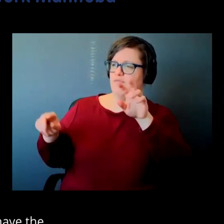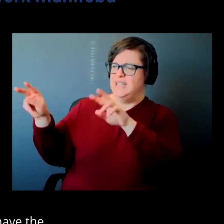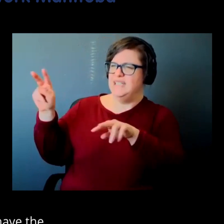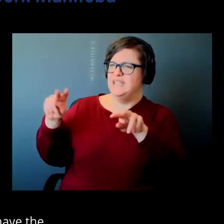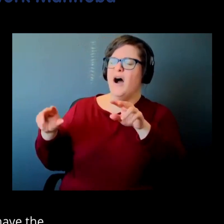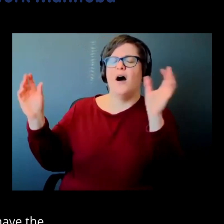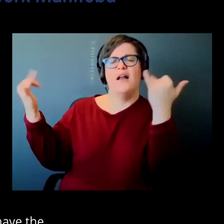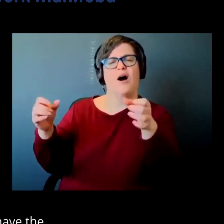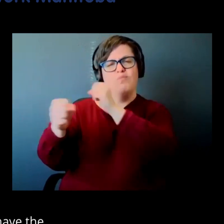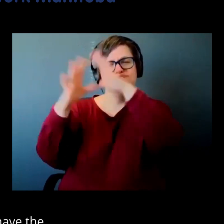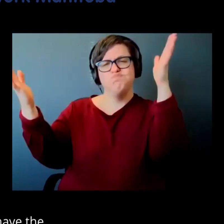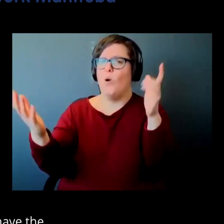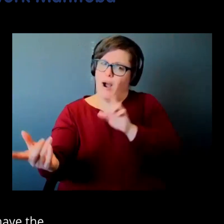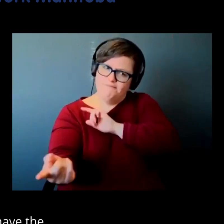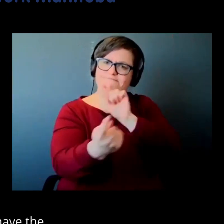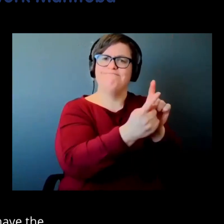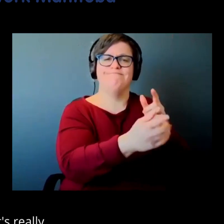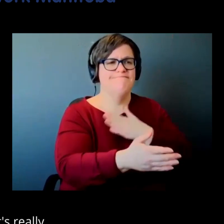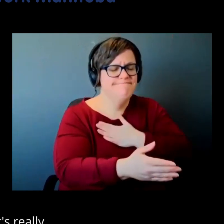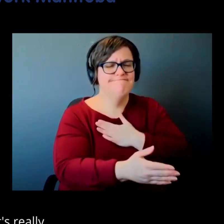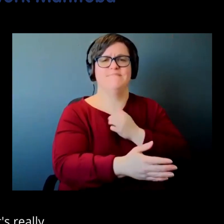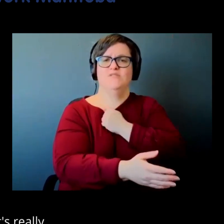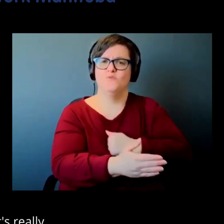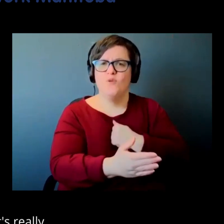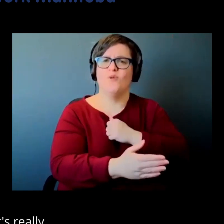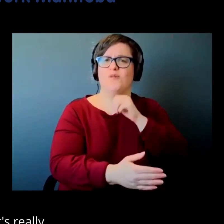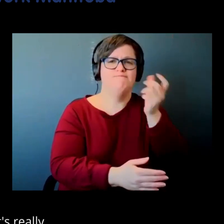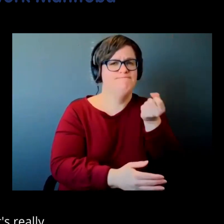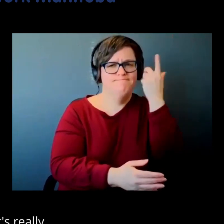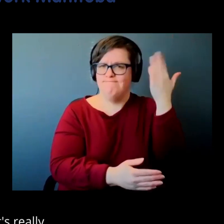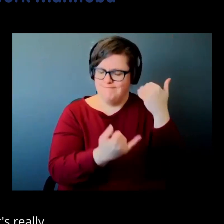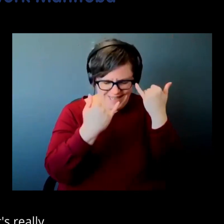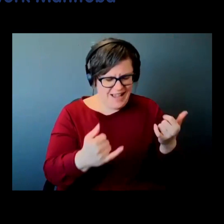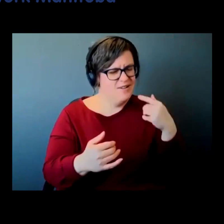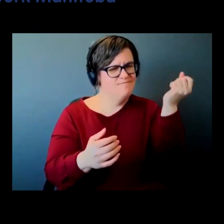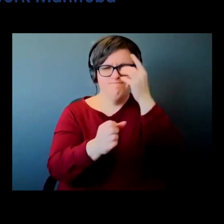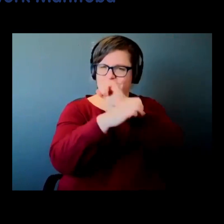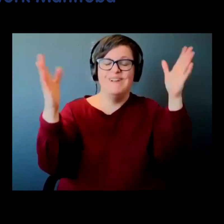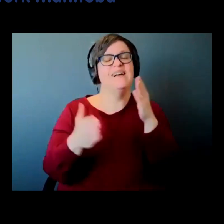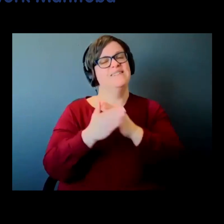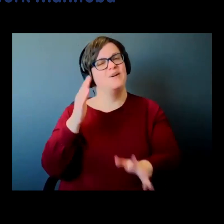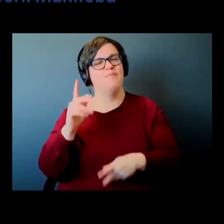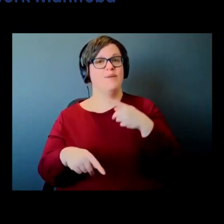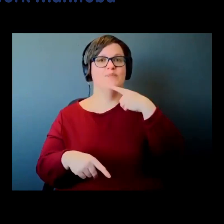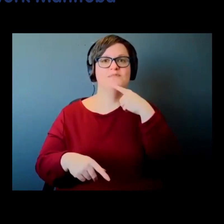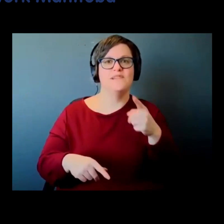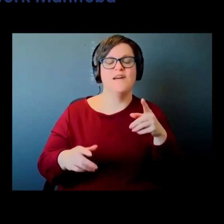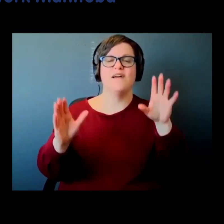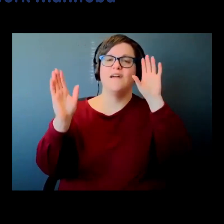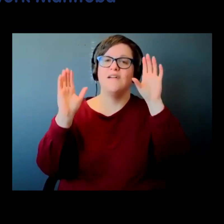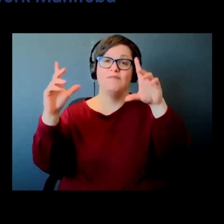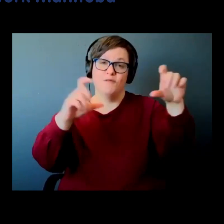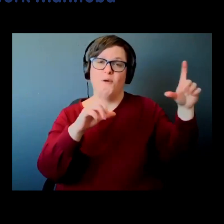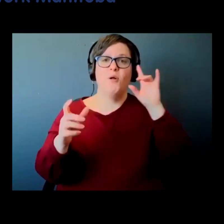beautiful, some where I have, like, you know, the image within the image, they say it's really ghostly or breathtaking, or, you know, goosebumps on their